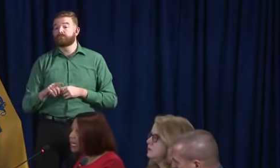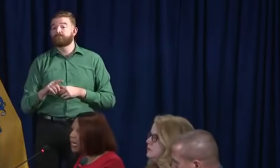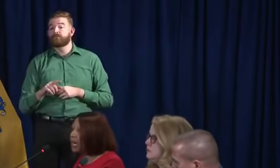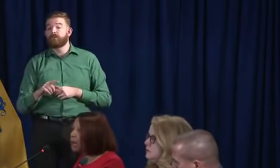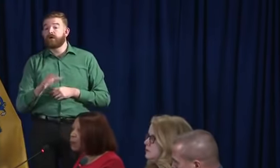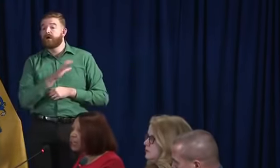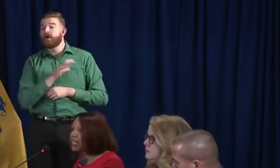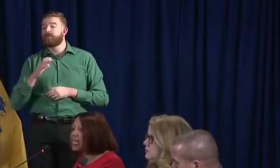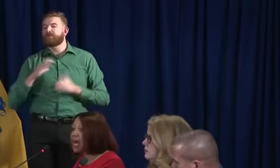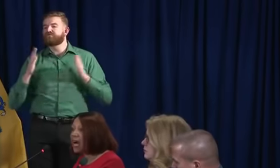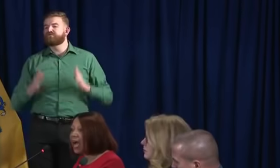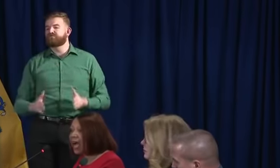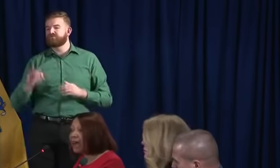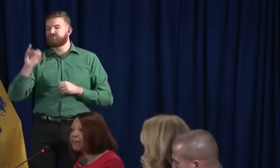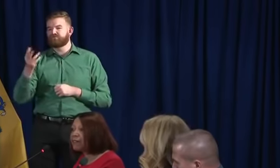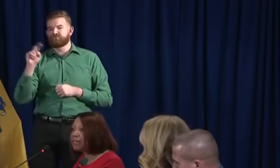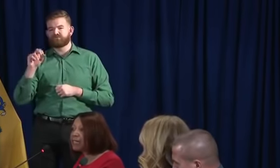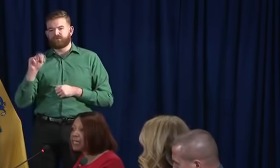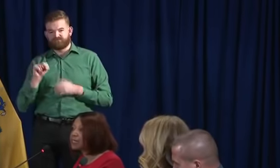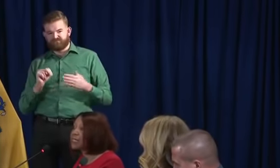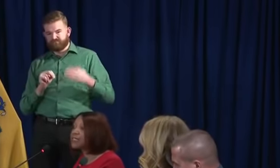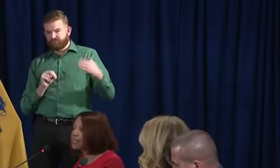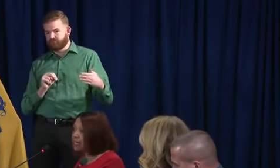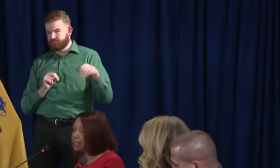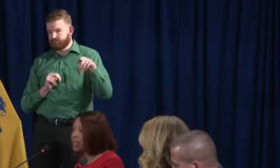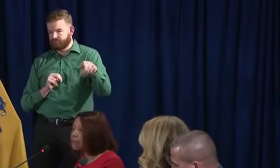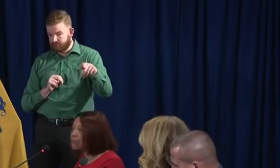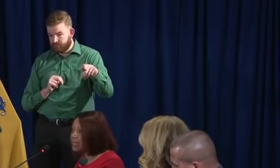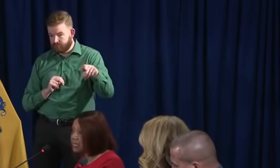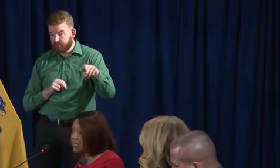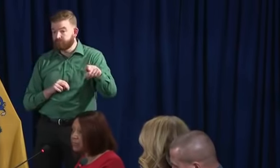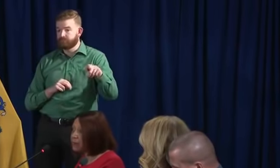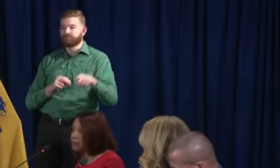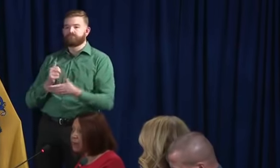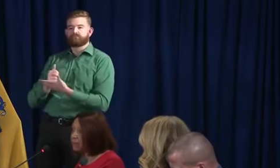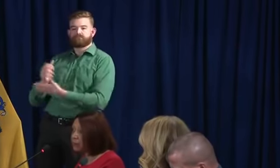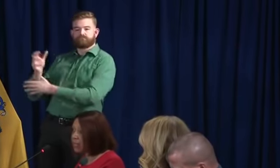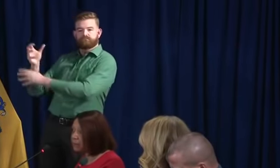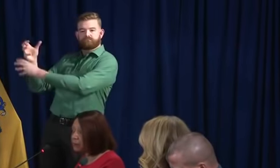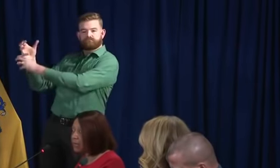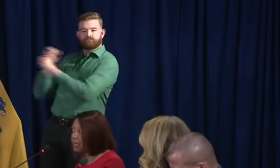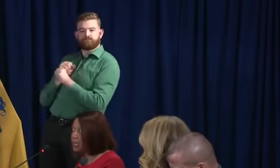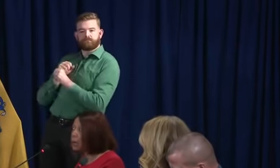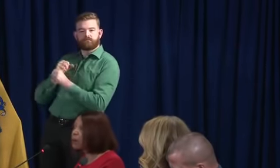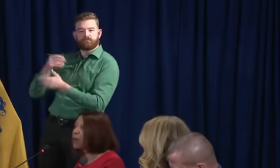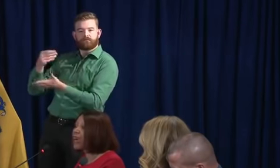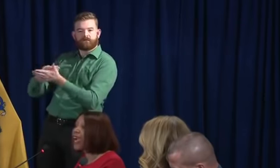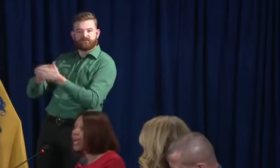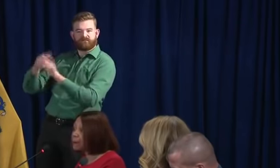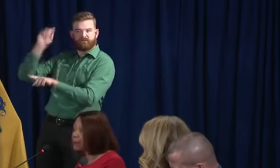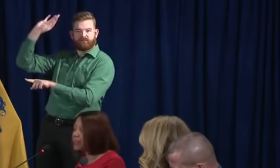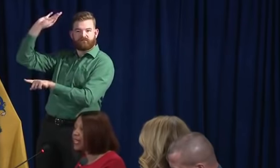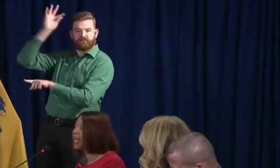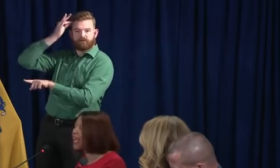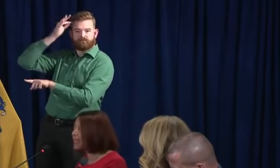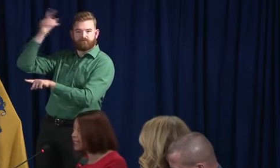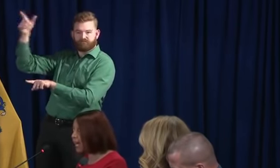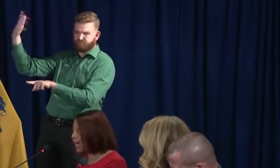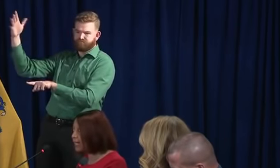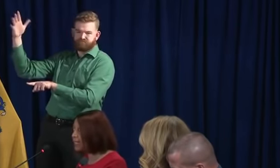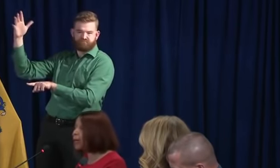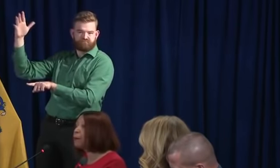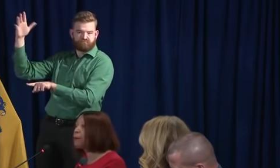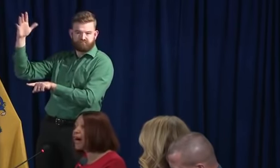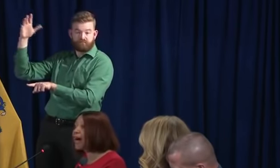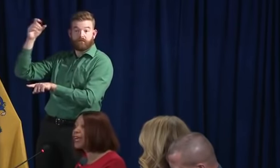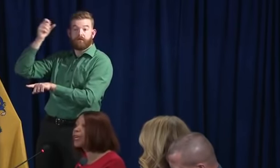that. We have existing funding from the federal government, but we're hampered and